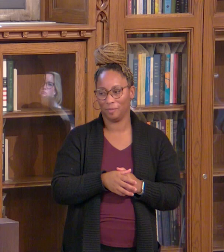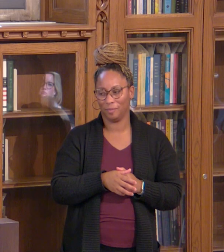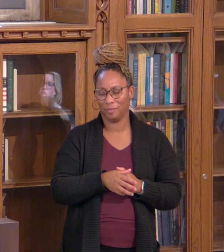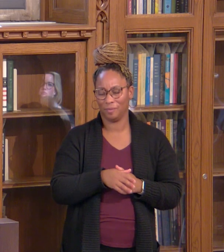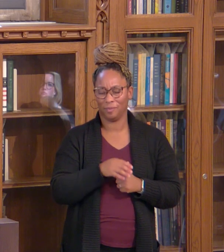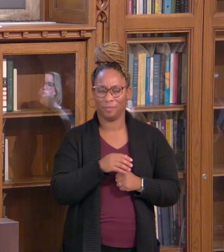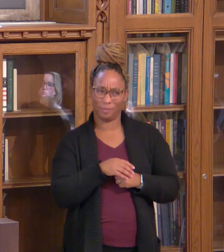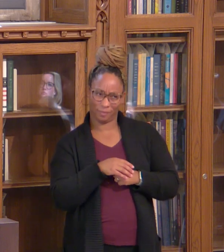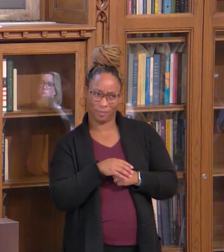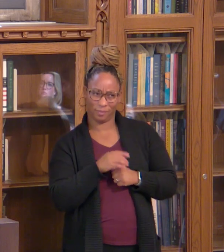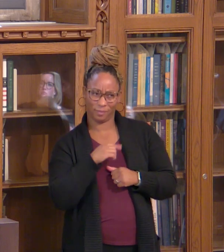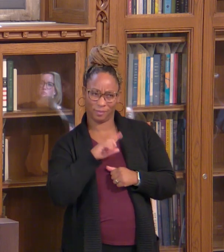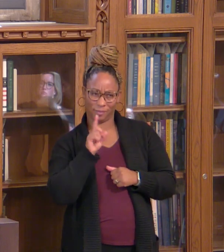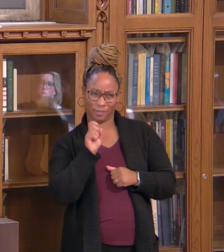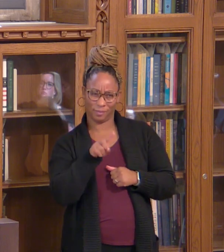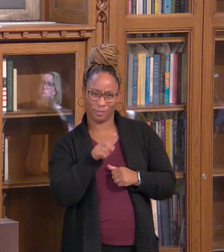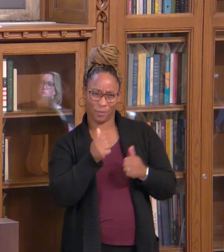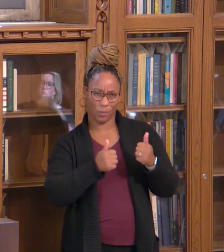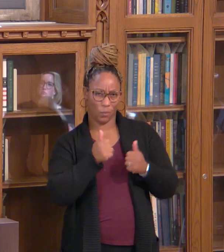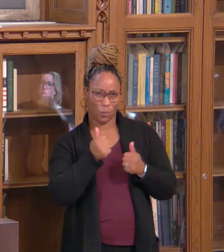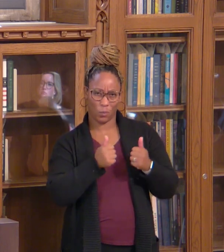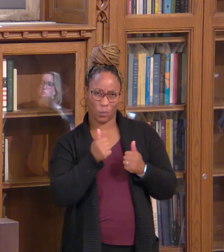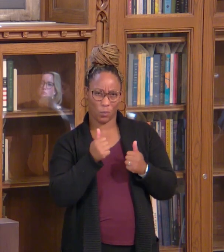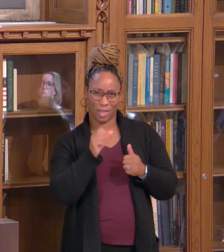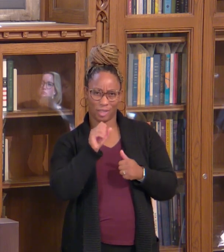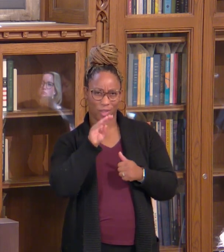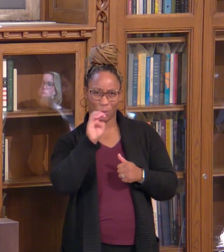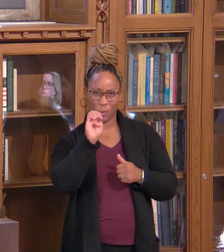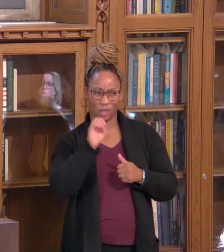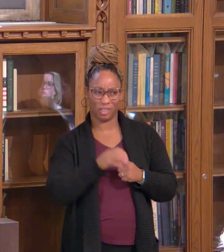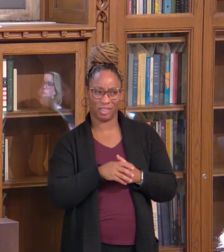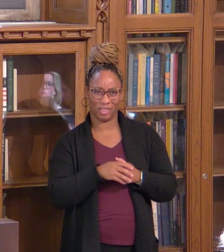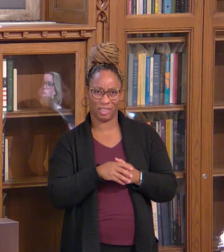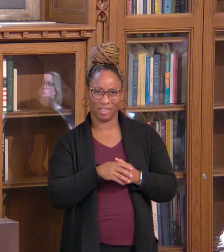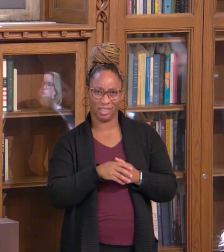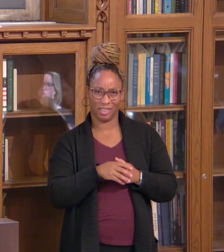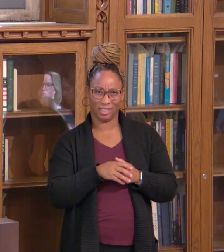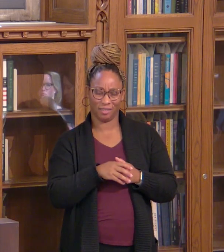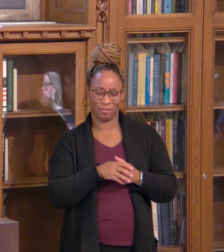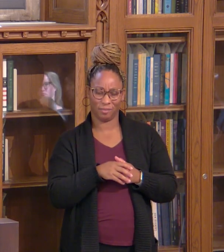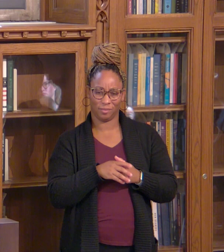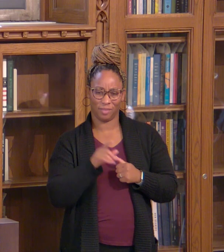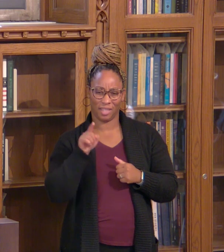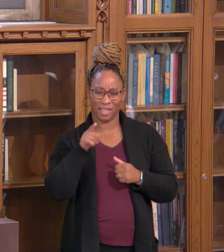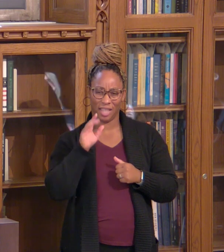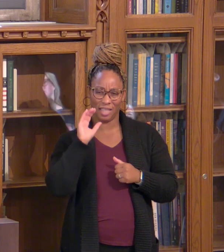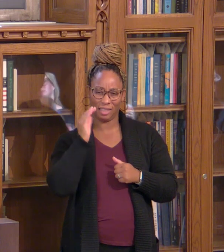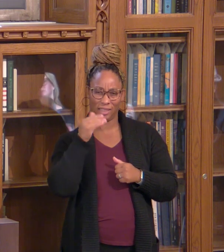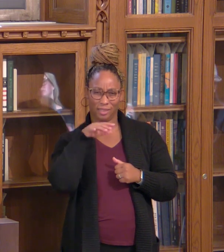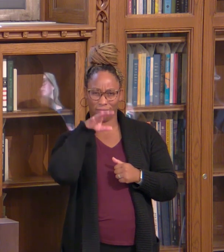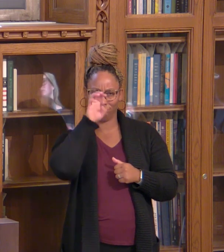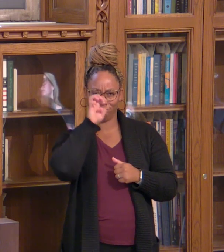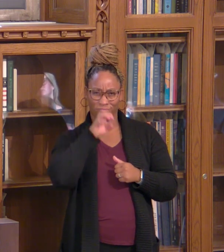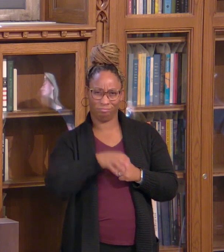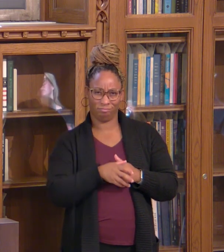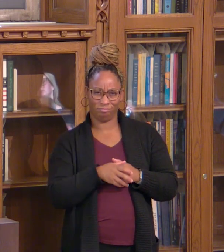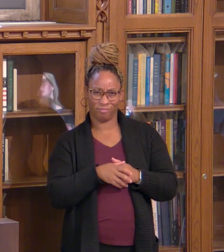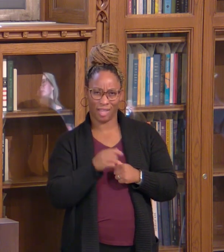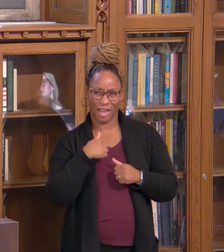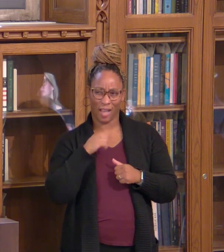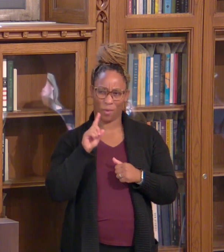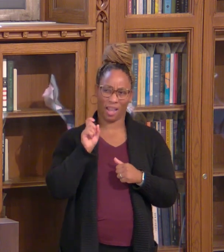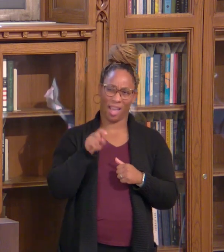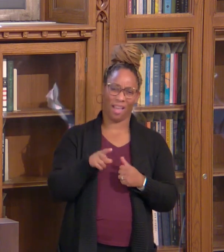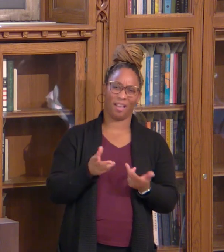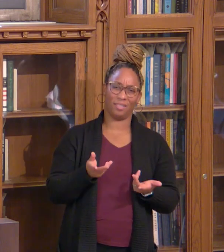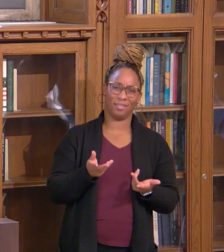posed the question what source are you using they appear to be rather puzzled that I would